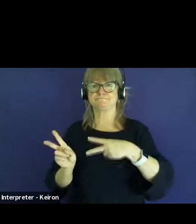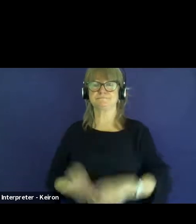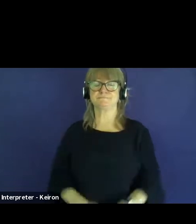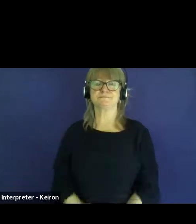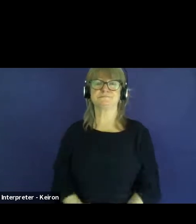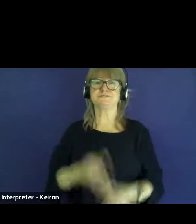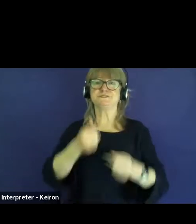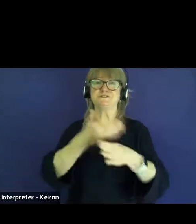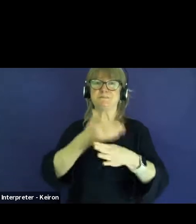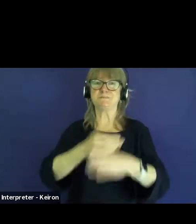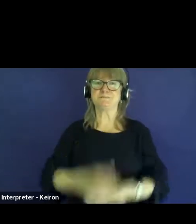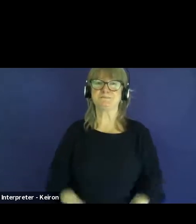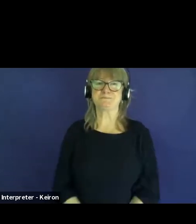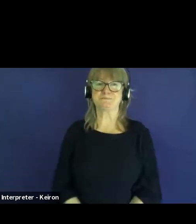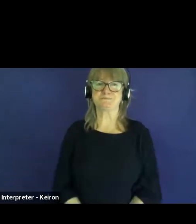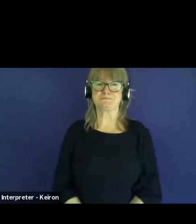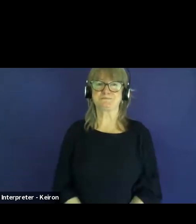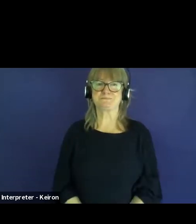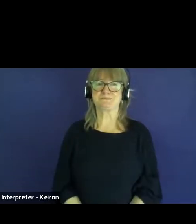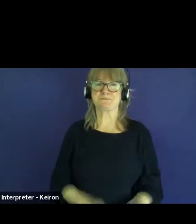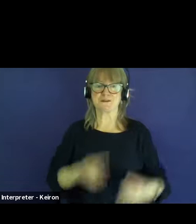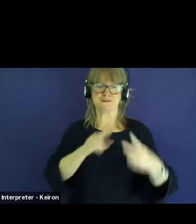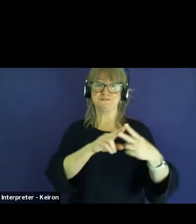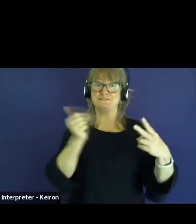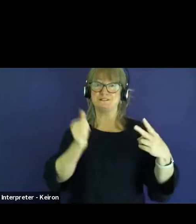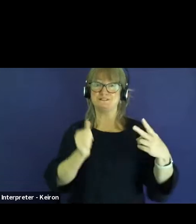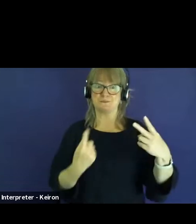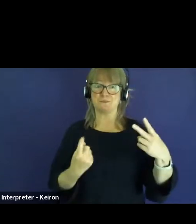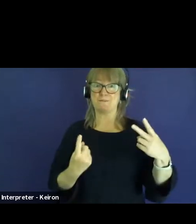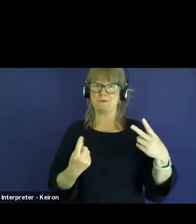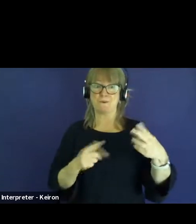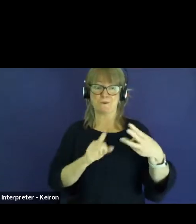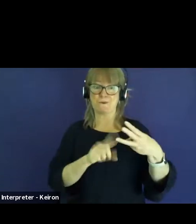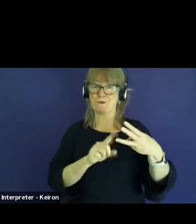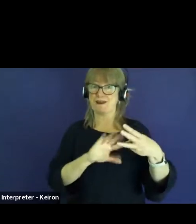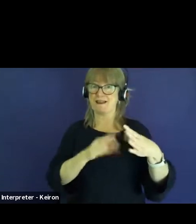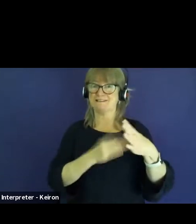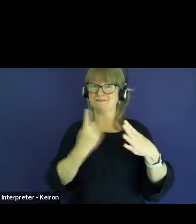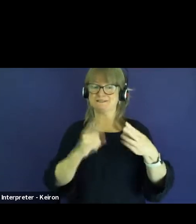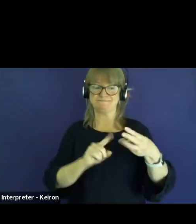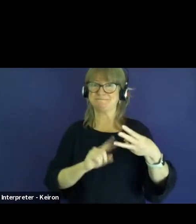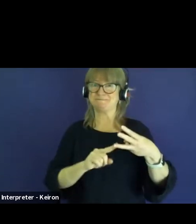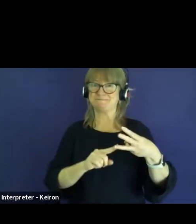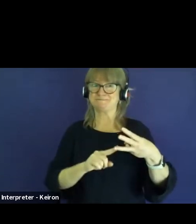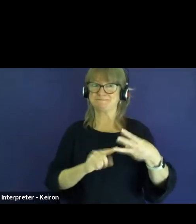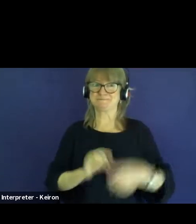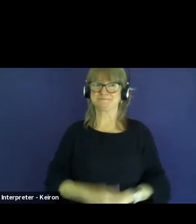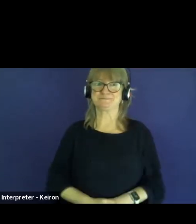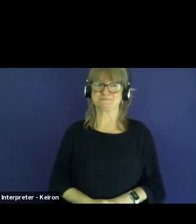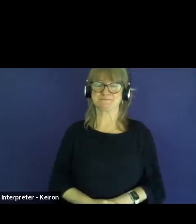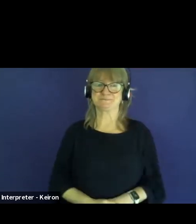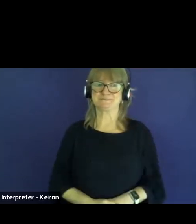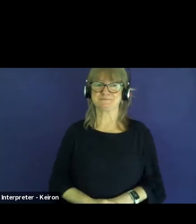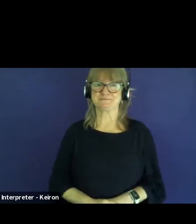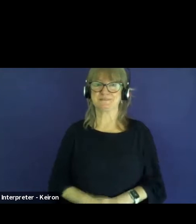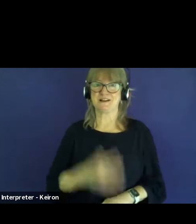Great work, everybody. Two rounds down, one to go. We're on the home straight. Five exercises, then